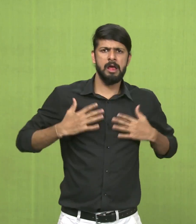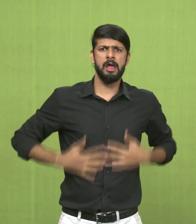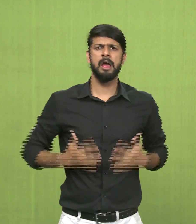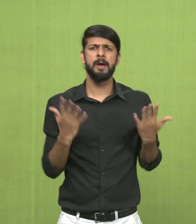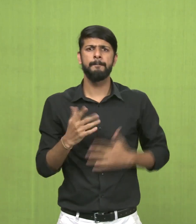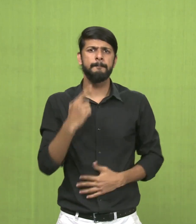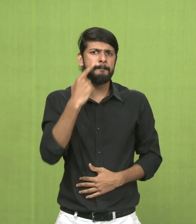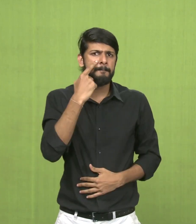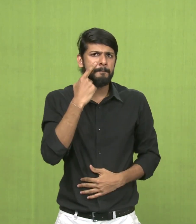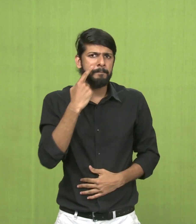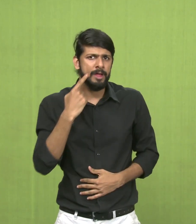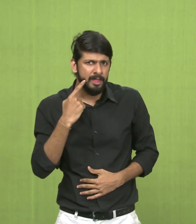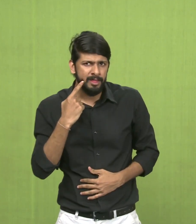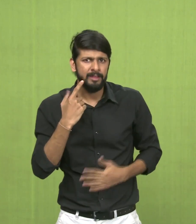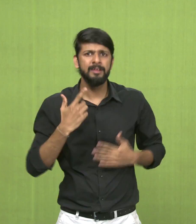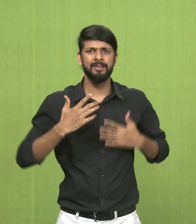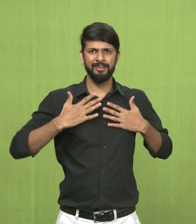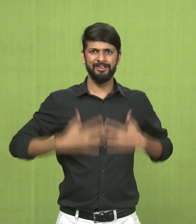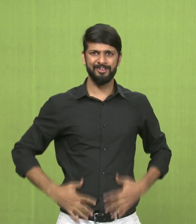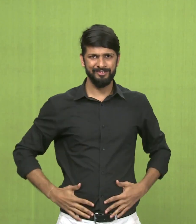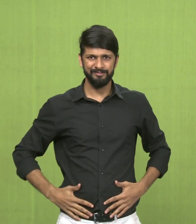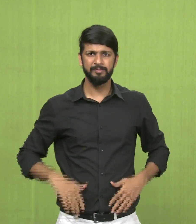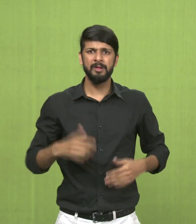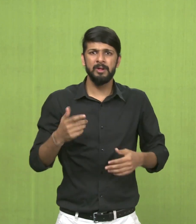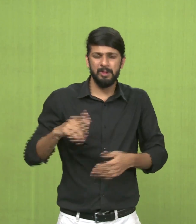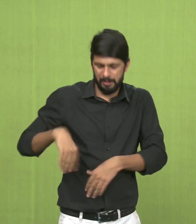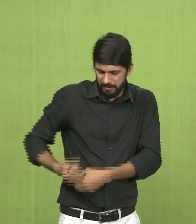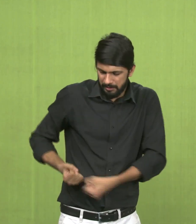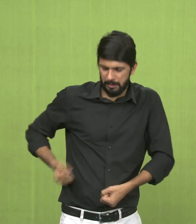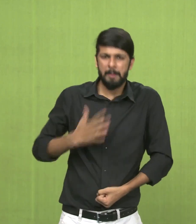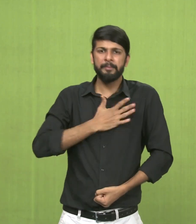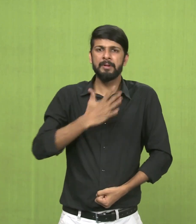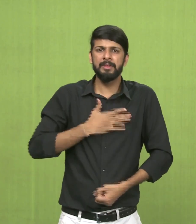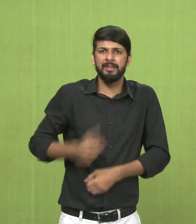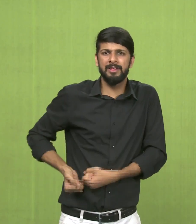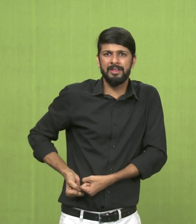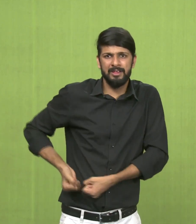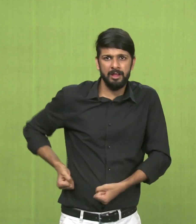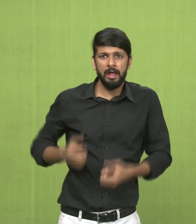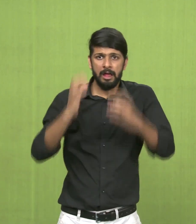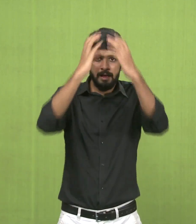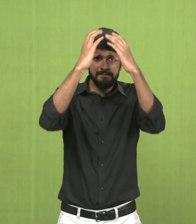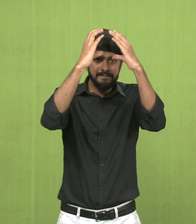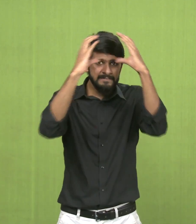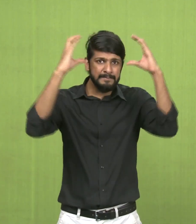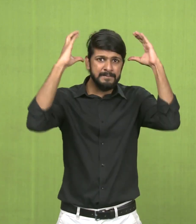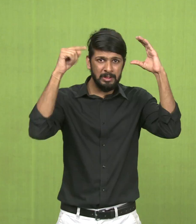emphasis, the points of emphasis in this painting. The emperor is wearing yellow robes, a green sash